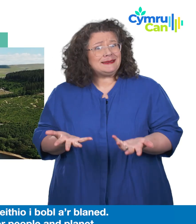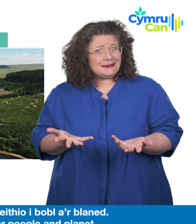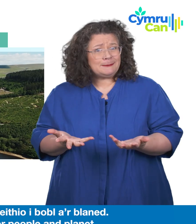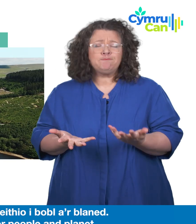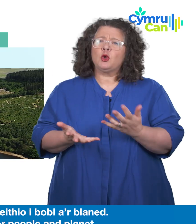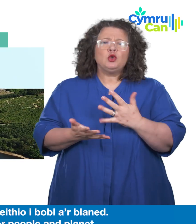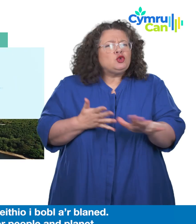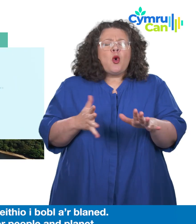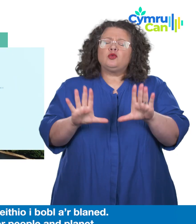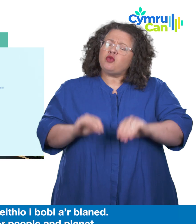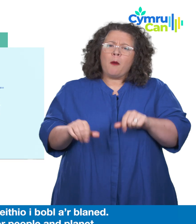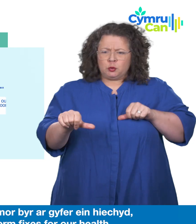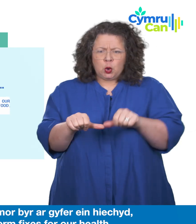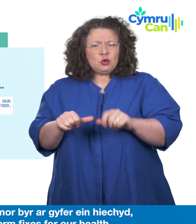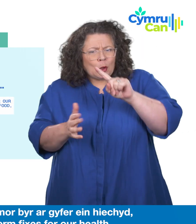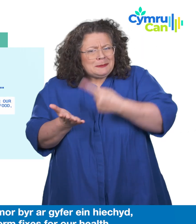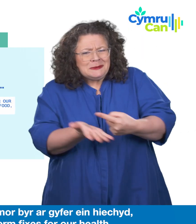people and planet.